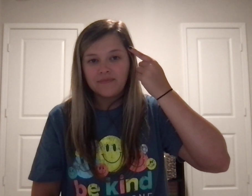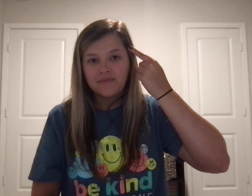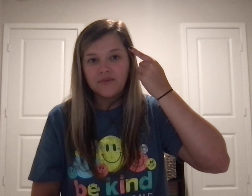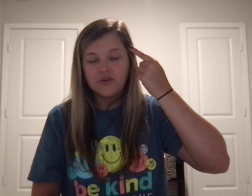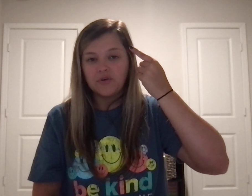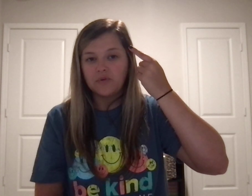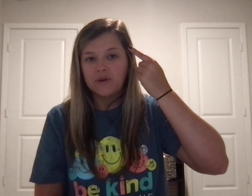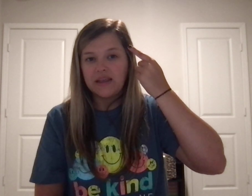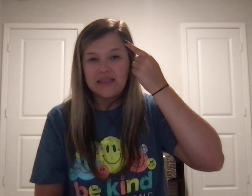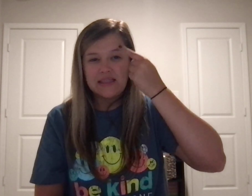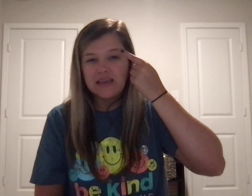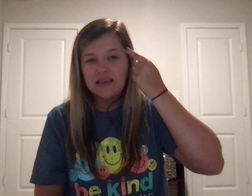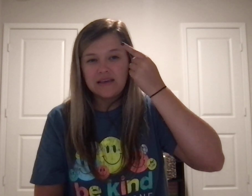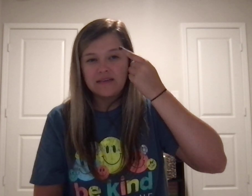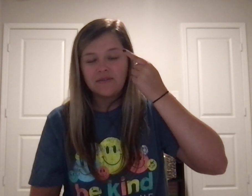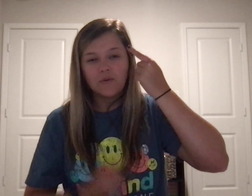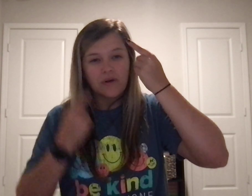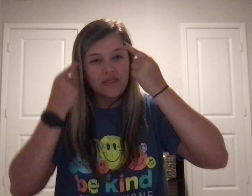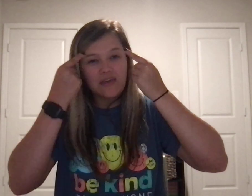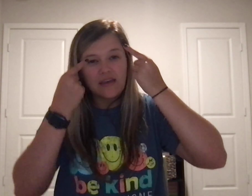You can do it with one hand. Think.